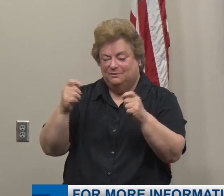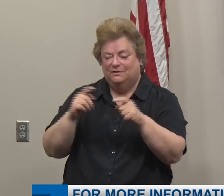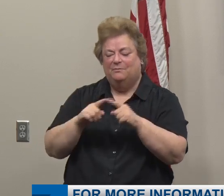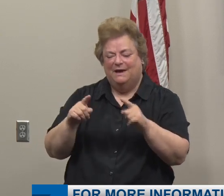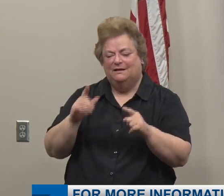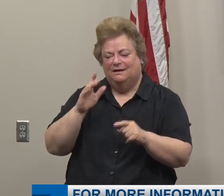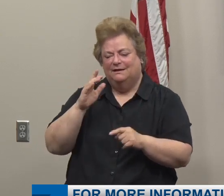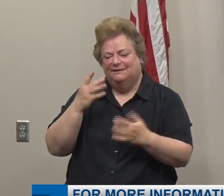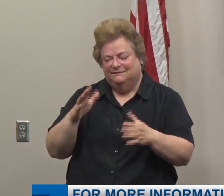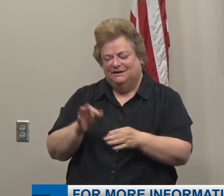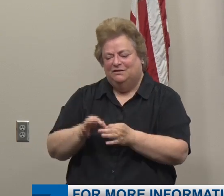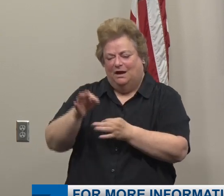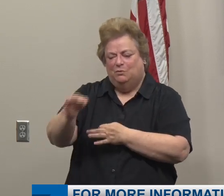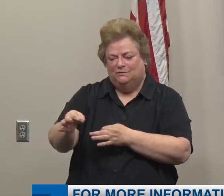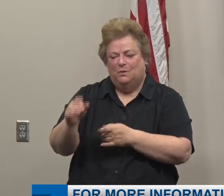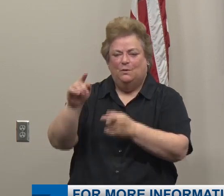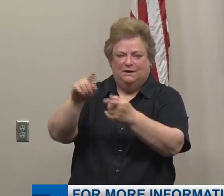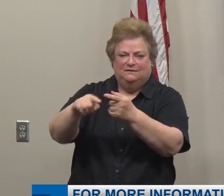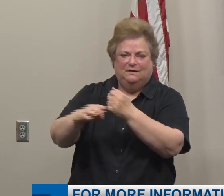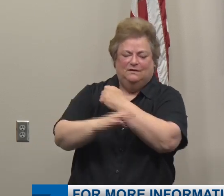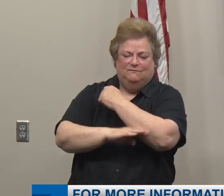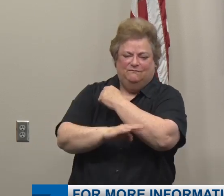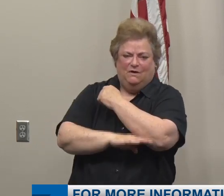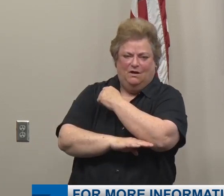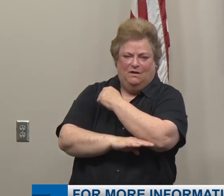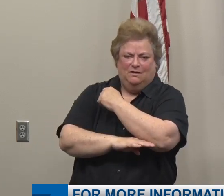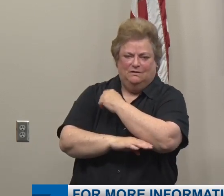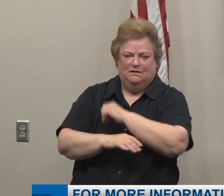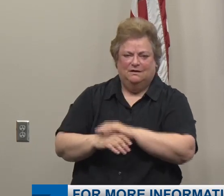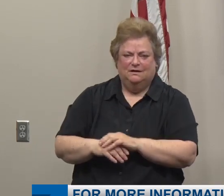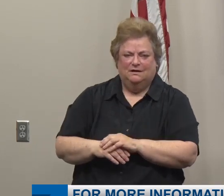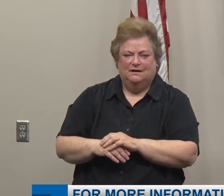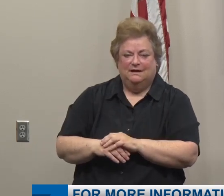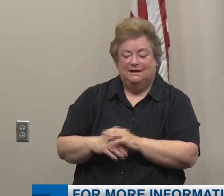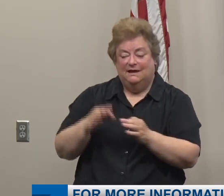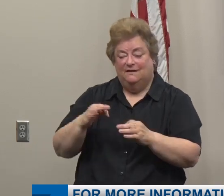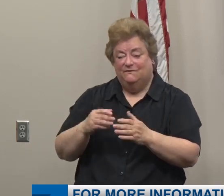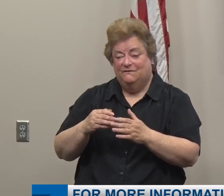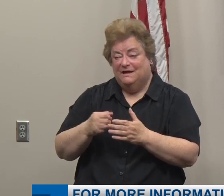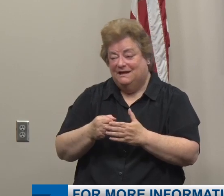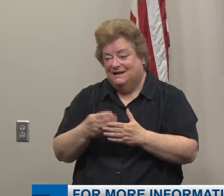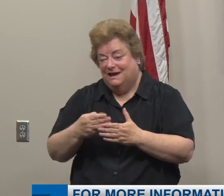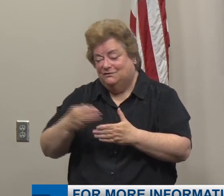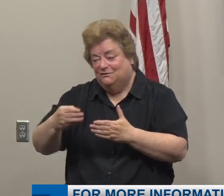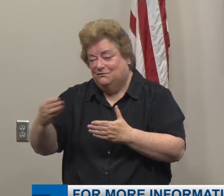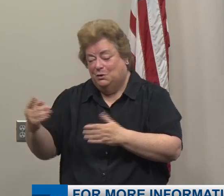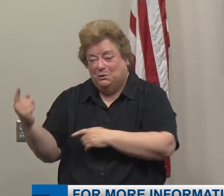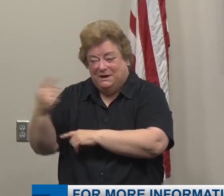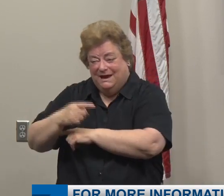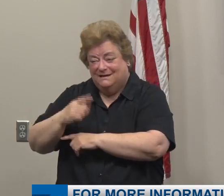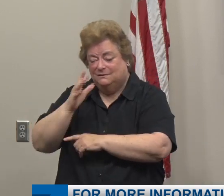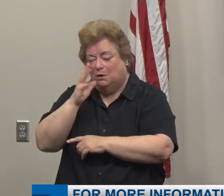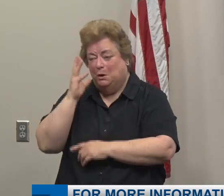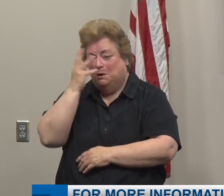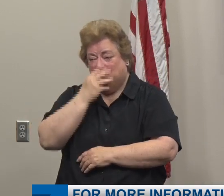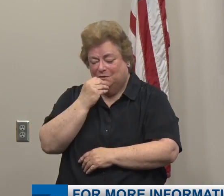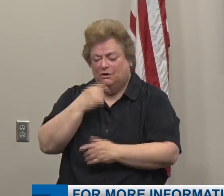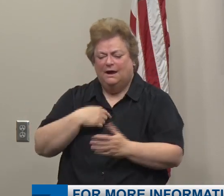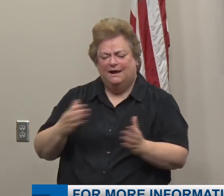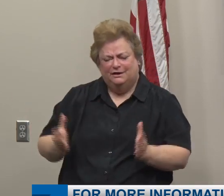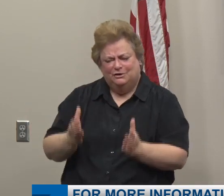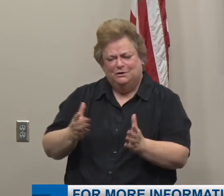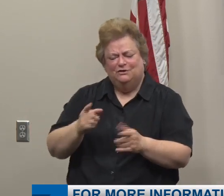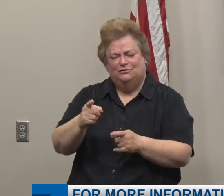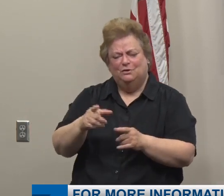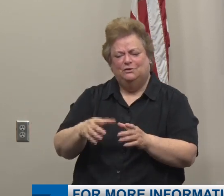postponed until at least the fall the weather in the next day looks the next few days looks beautiful so I hope that encourage you